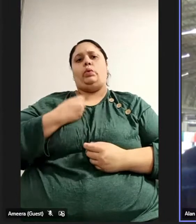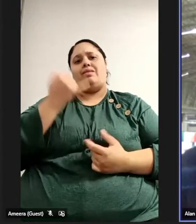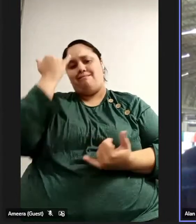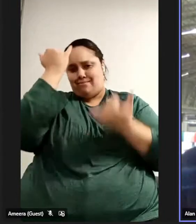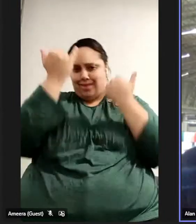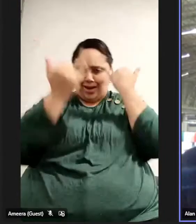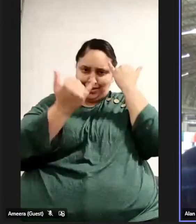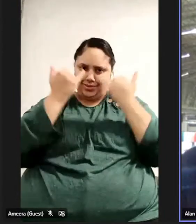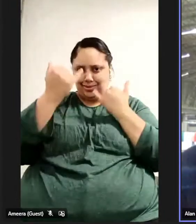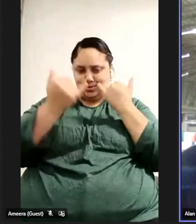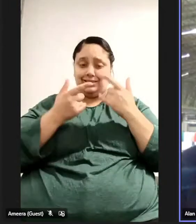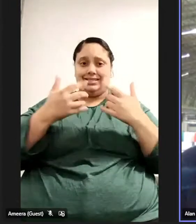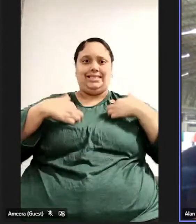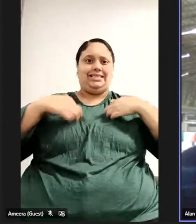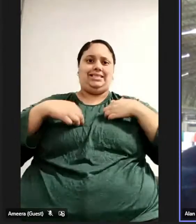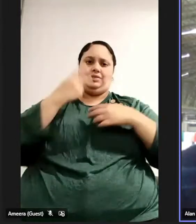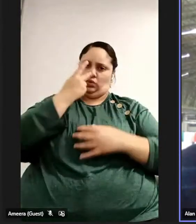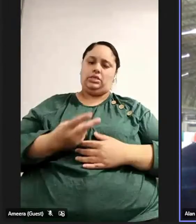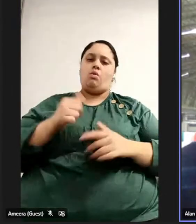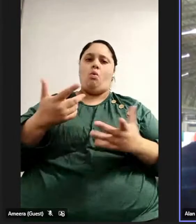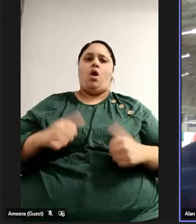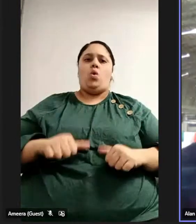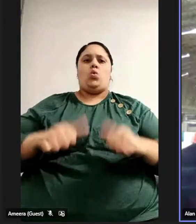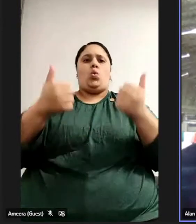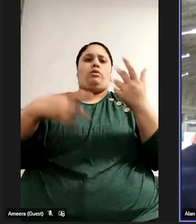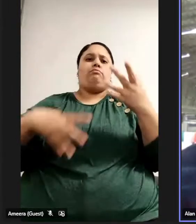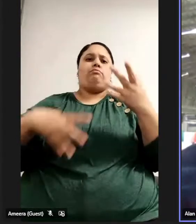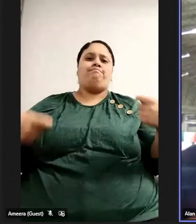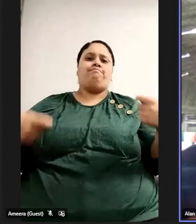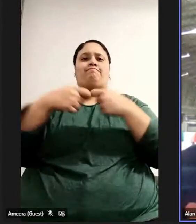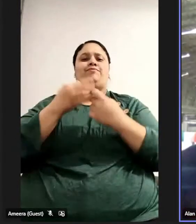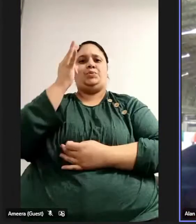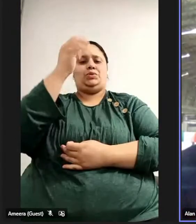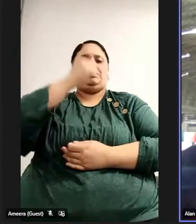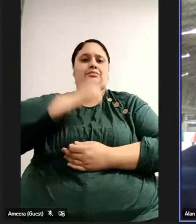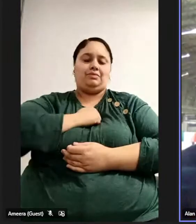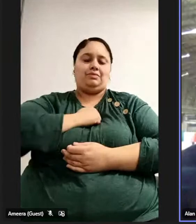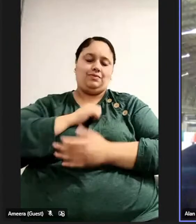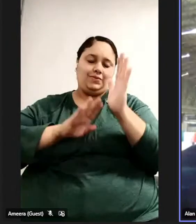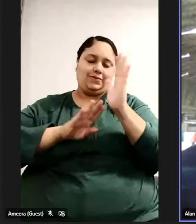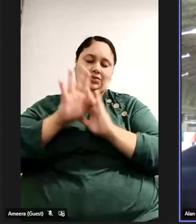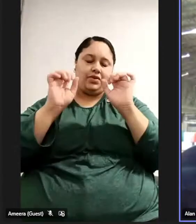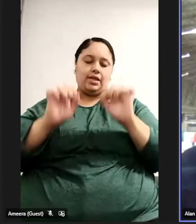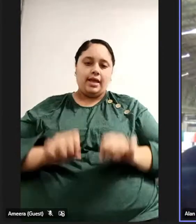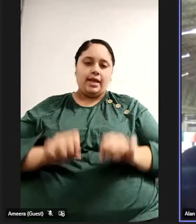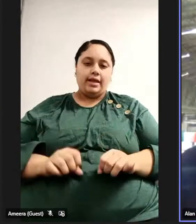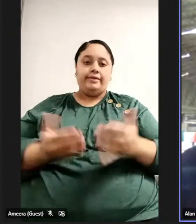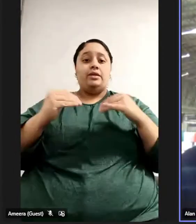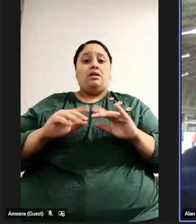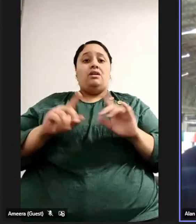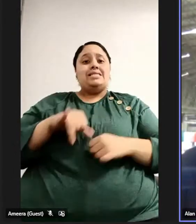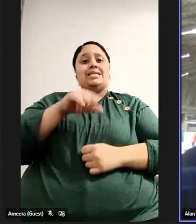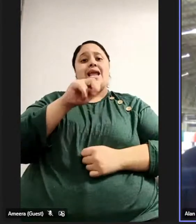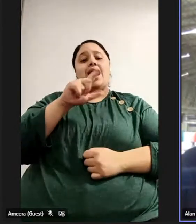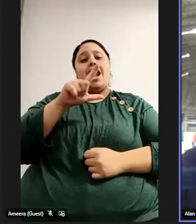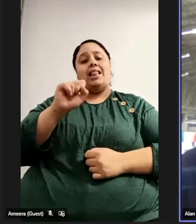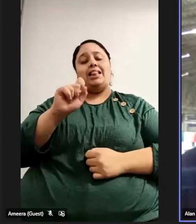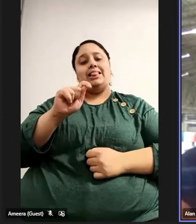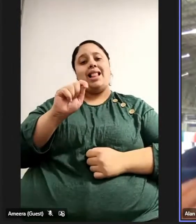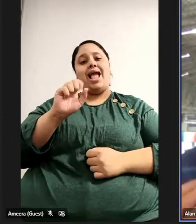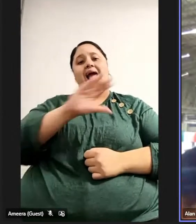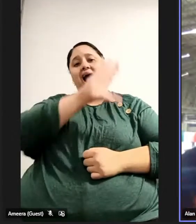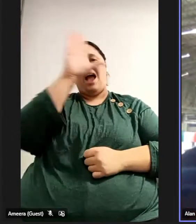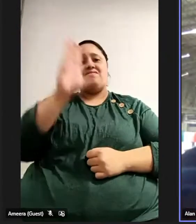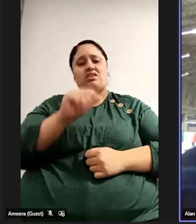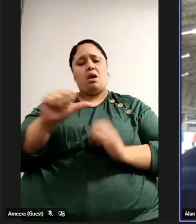exciting because it bodes well for our future. Of course, Inlet Africa, also a very important platform for business